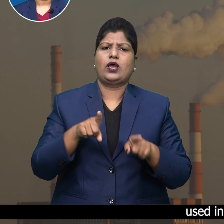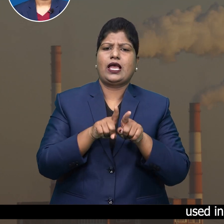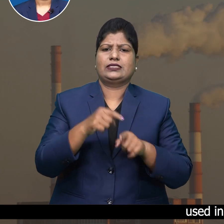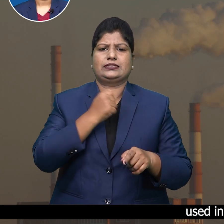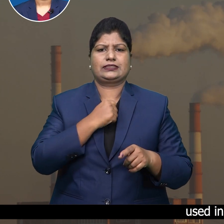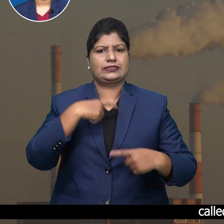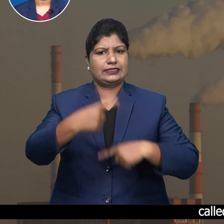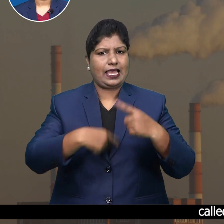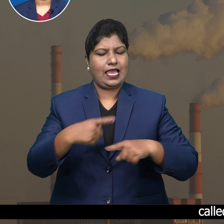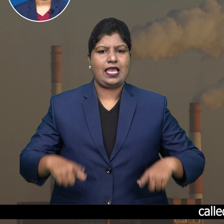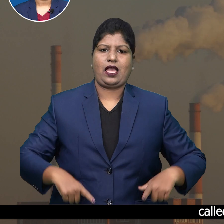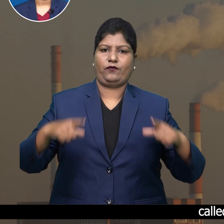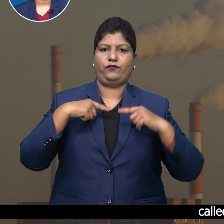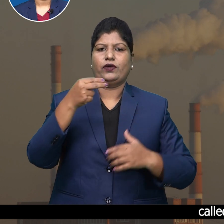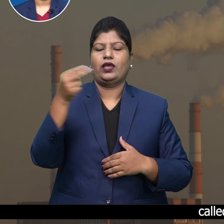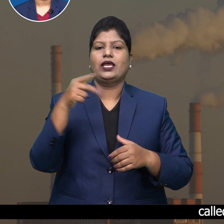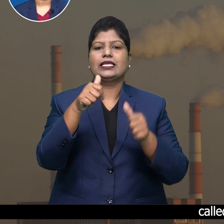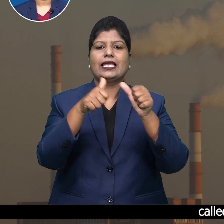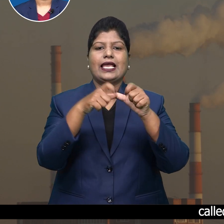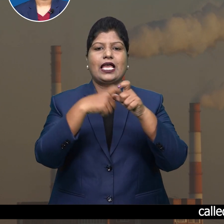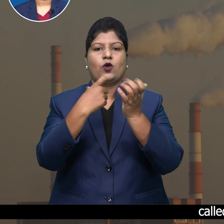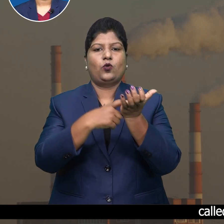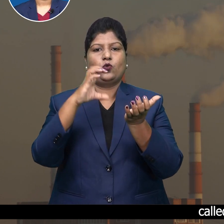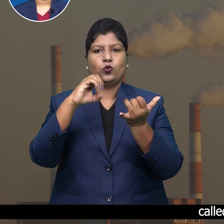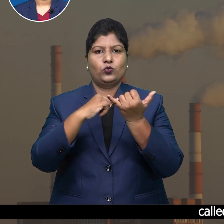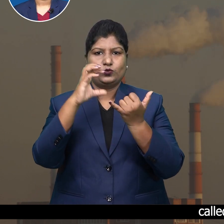daily life called aerosols.